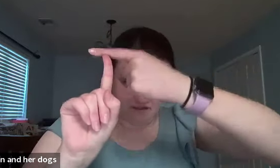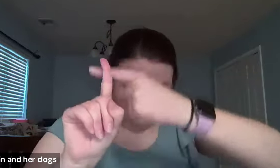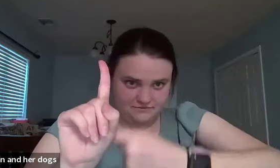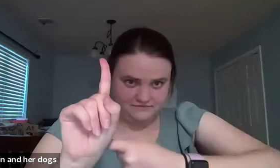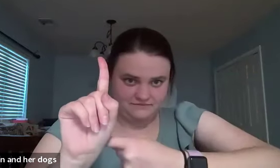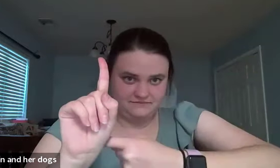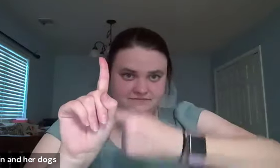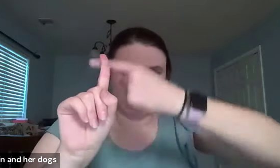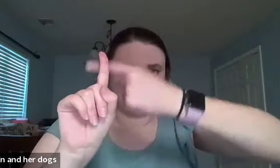month.